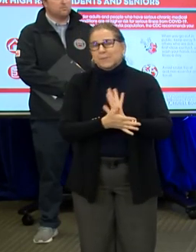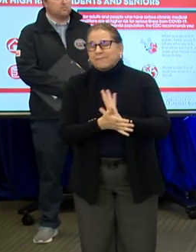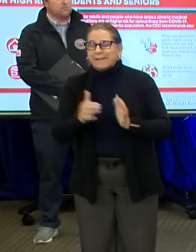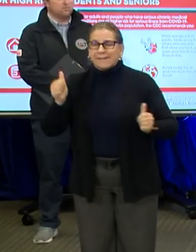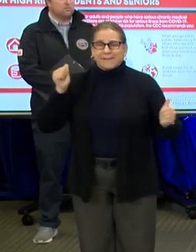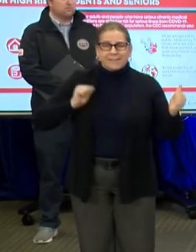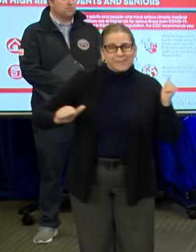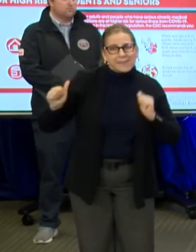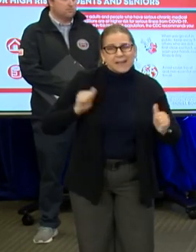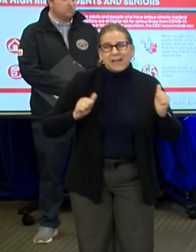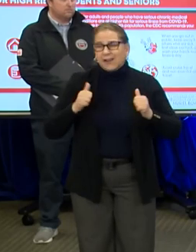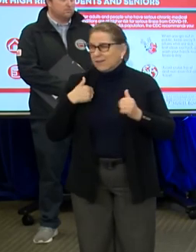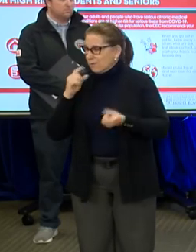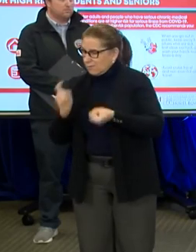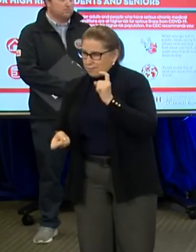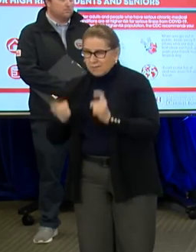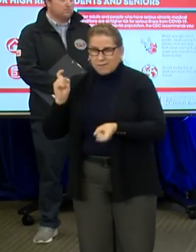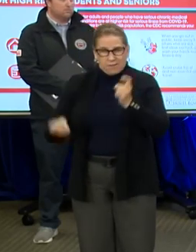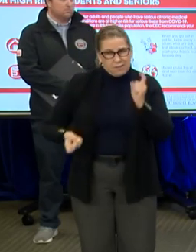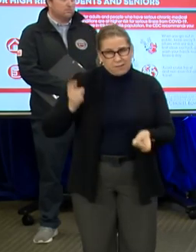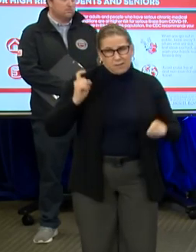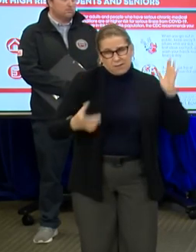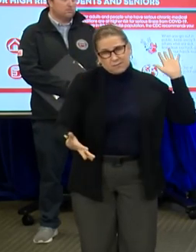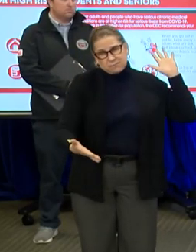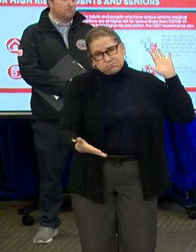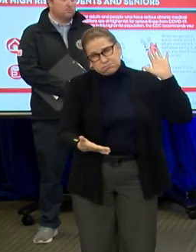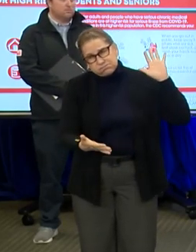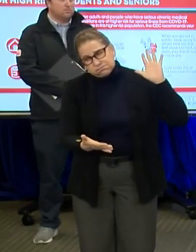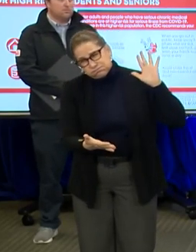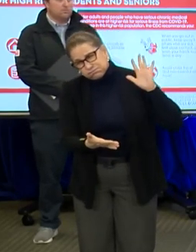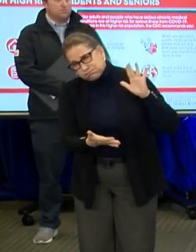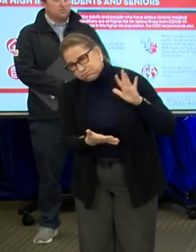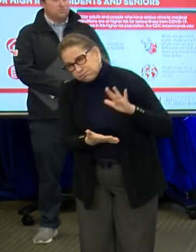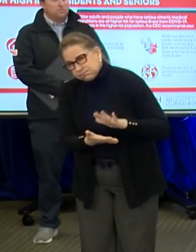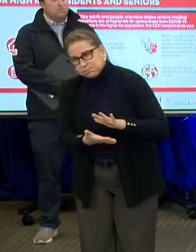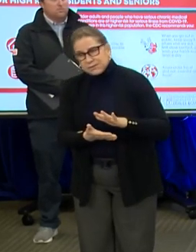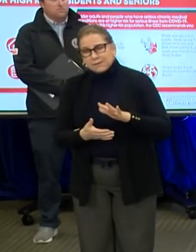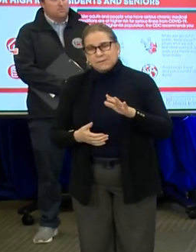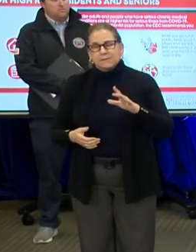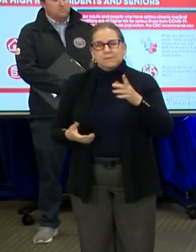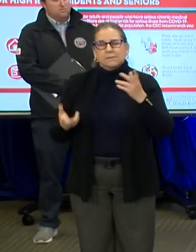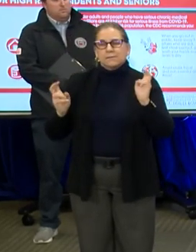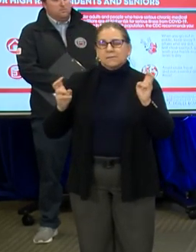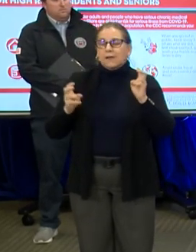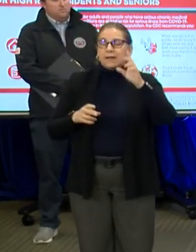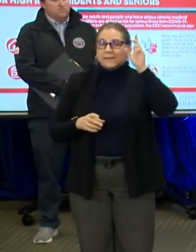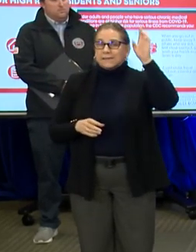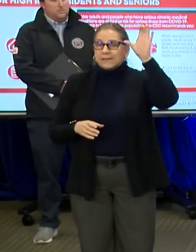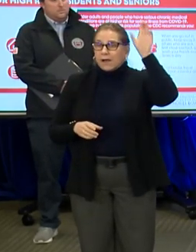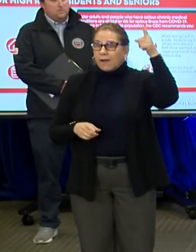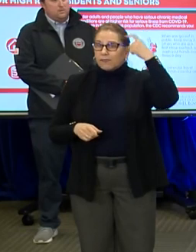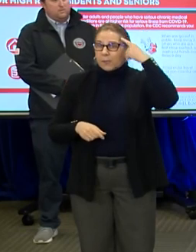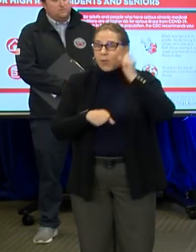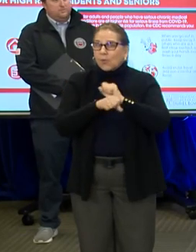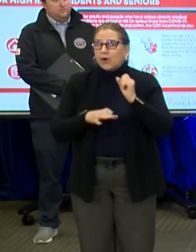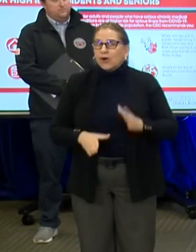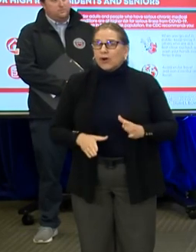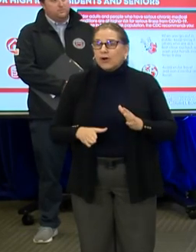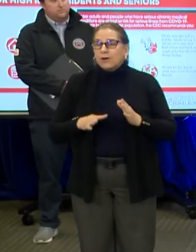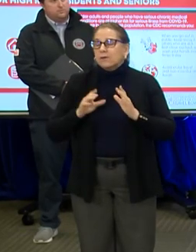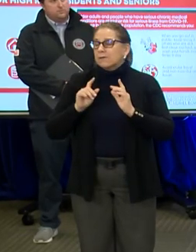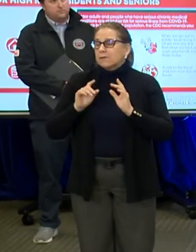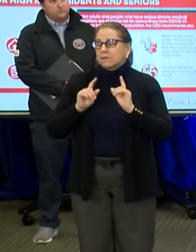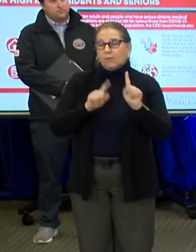drastically reduced the footprint of DC government workers reporting to businesses, and